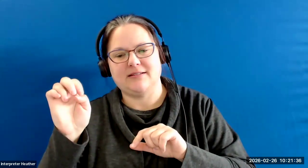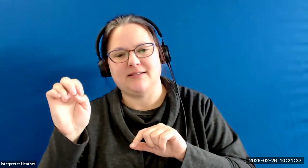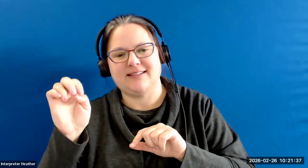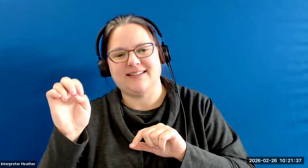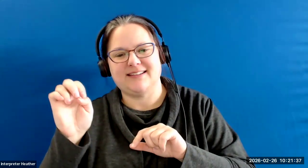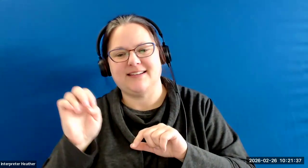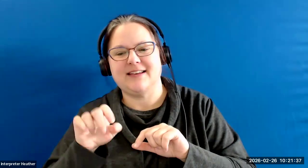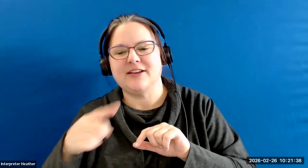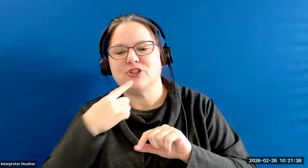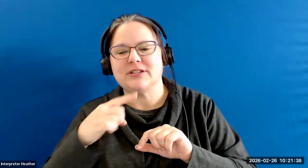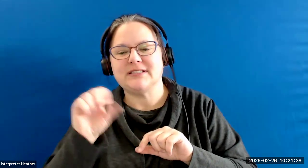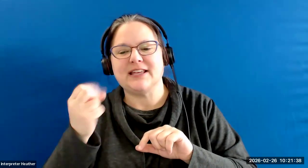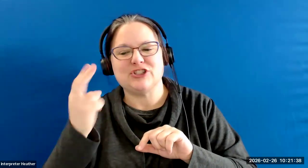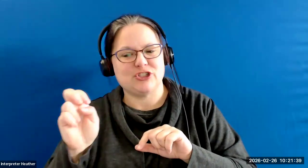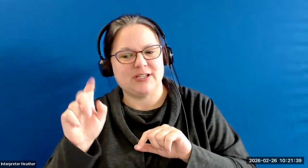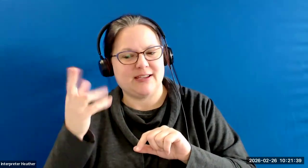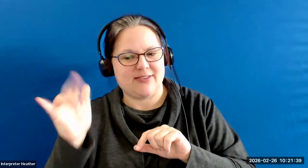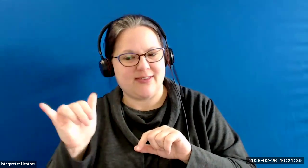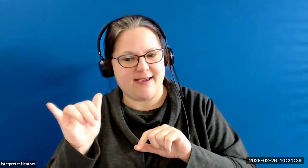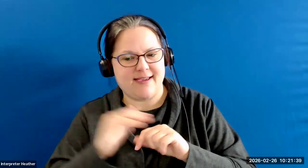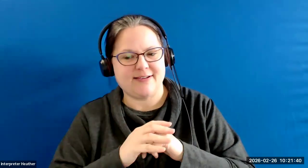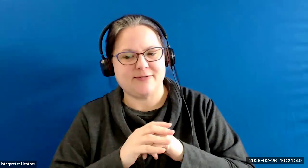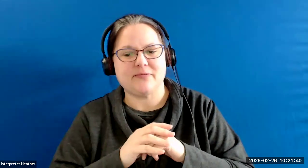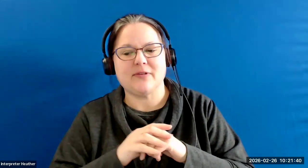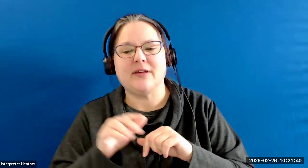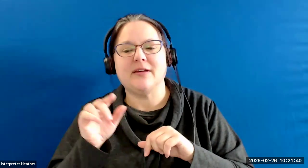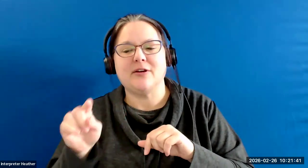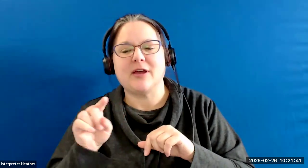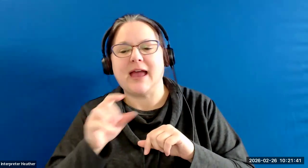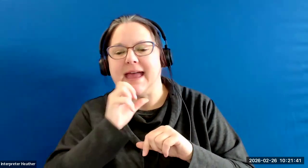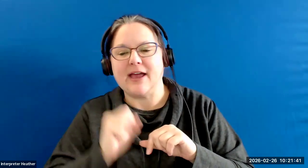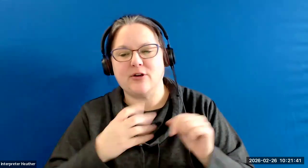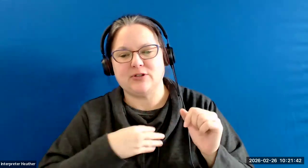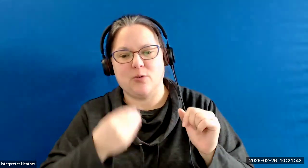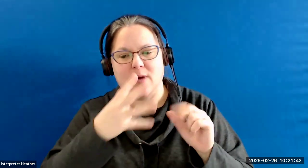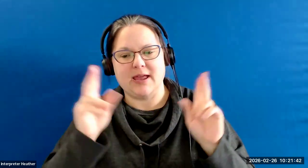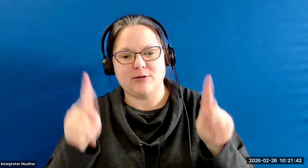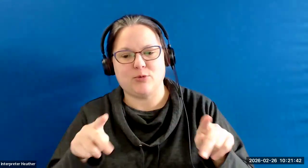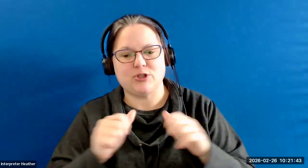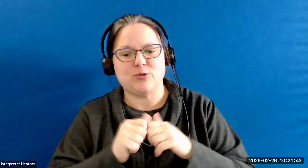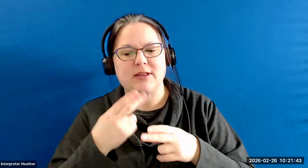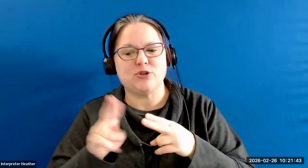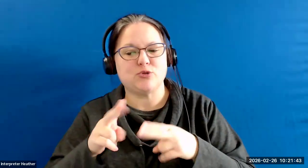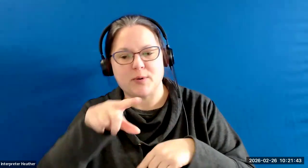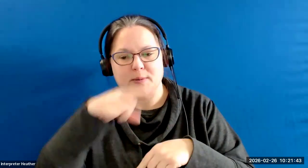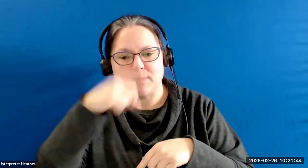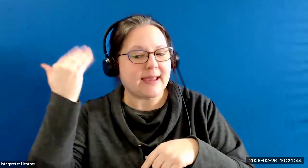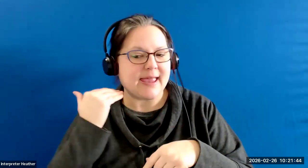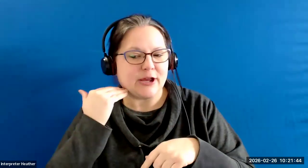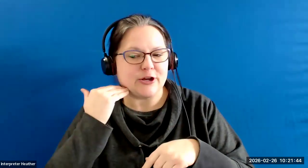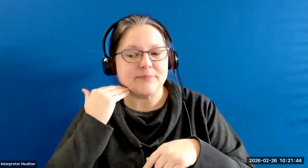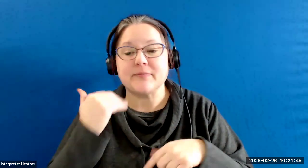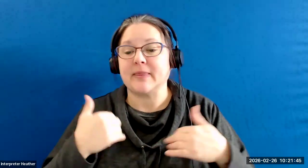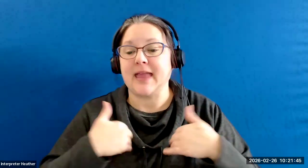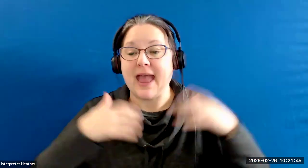Connie uses she, they pronouns. She is a elder white person with short black hair,